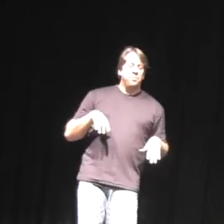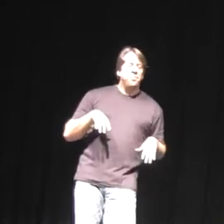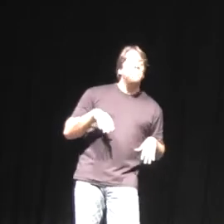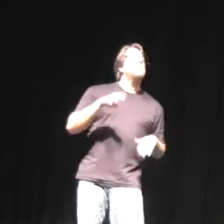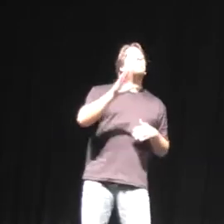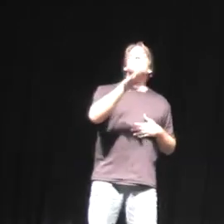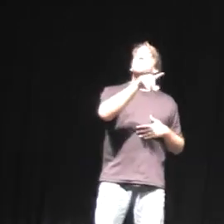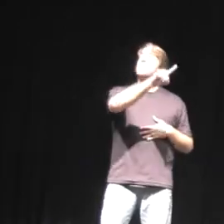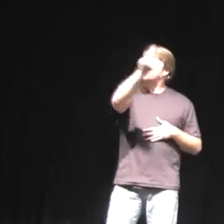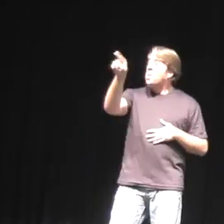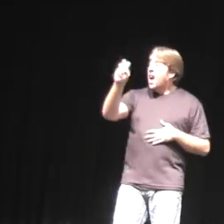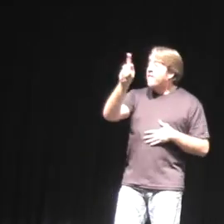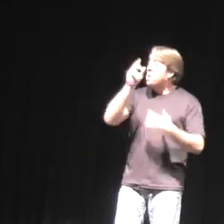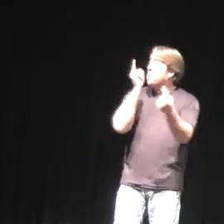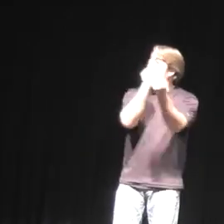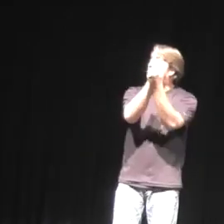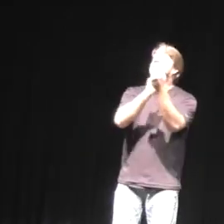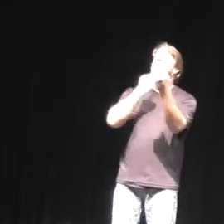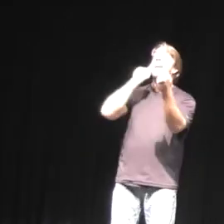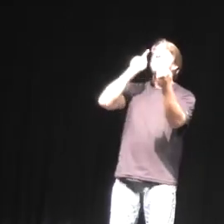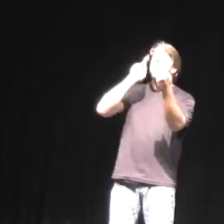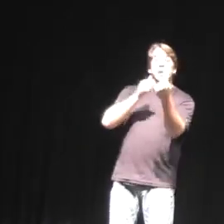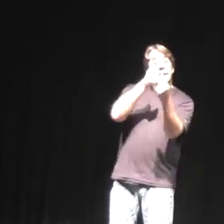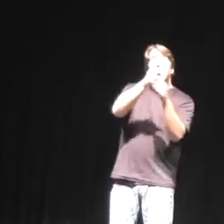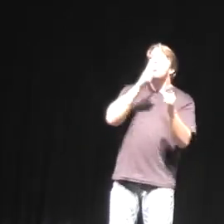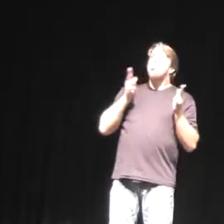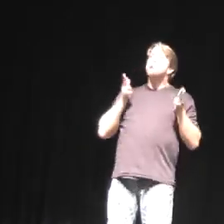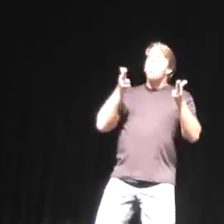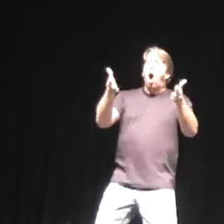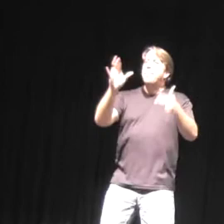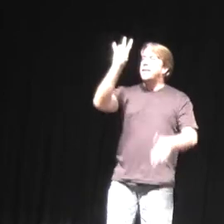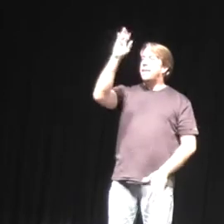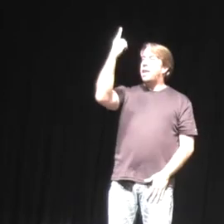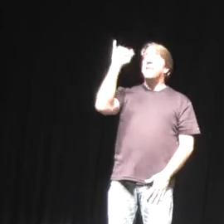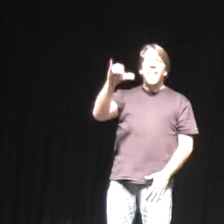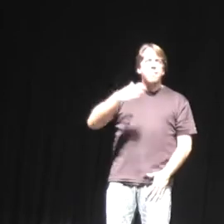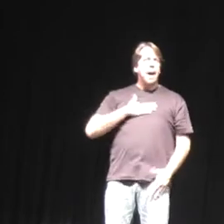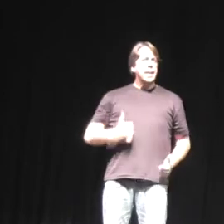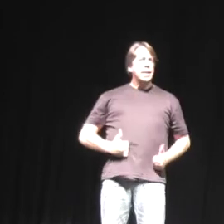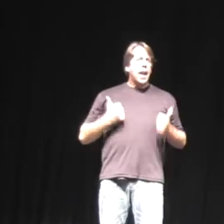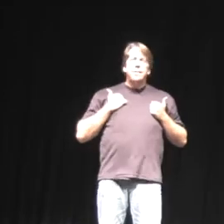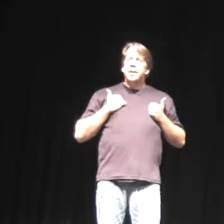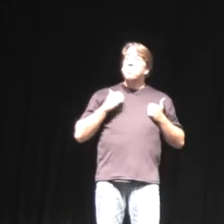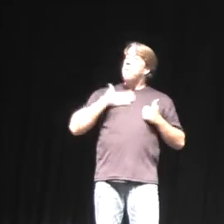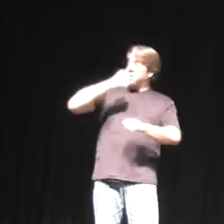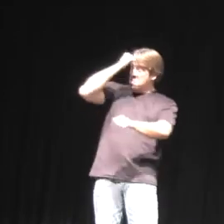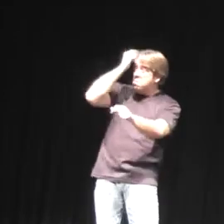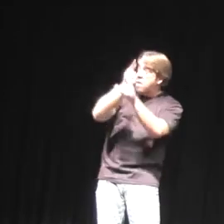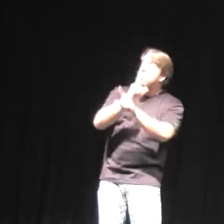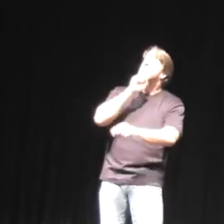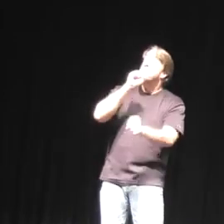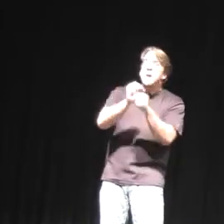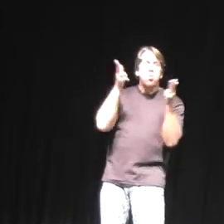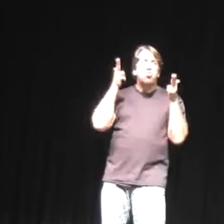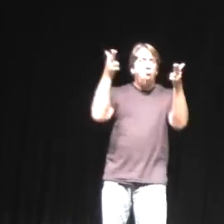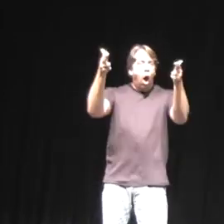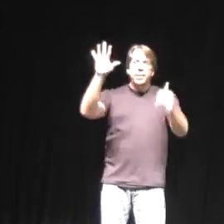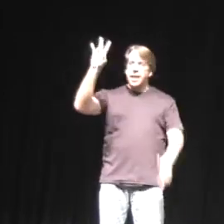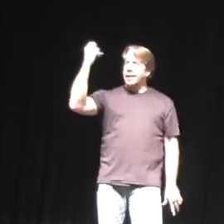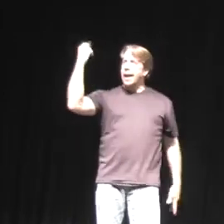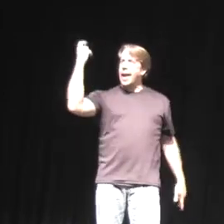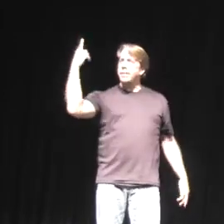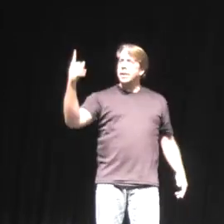I don't know if you've ever met a deaf person that's robbed a 7-Eleven, but welcome to my life. My brother robbed a